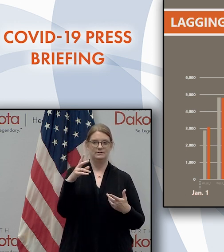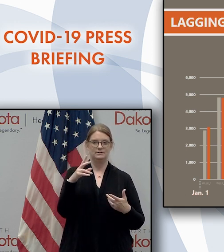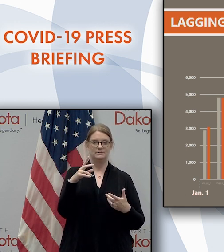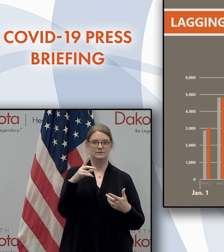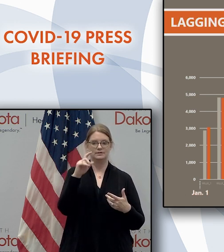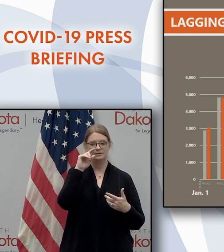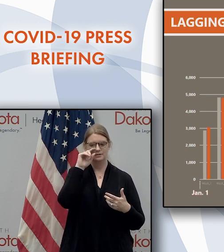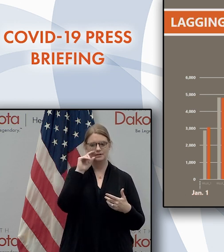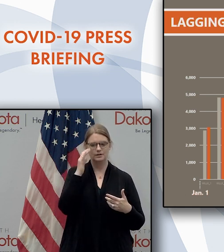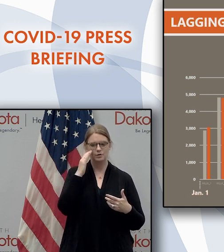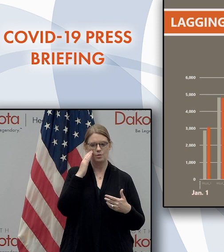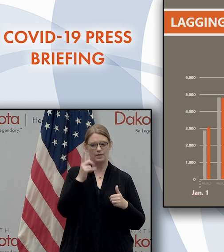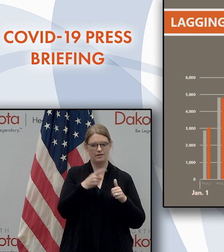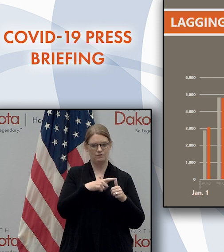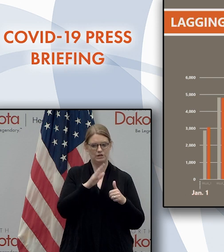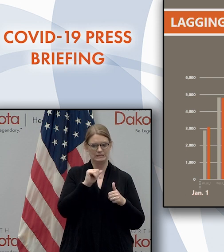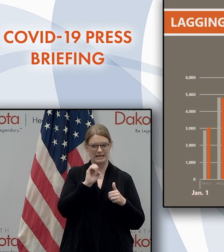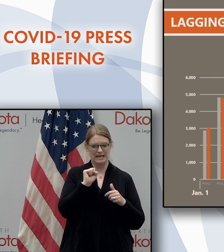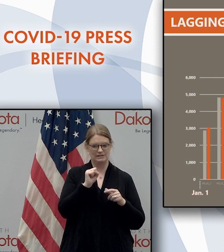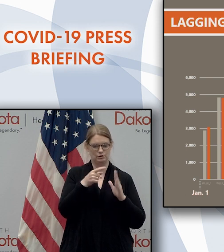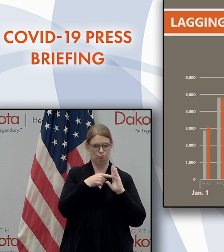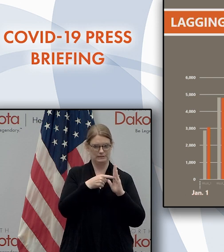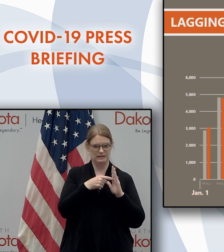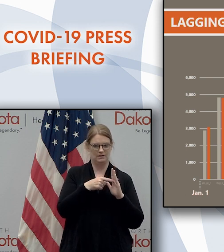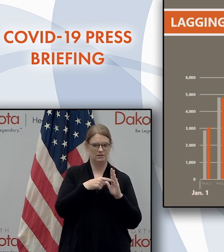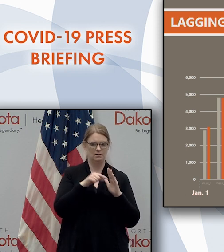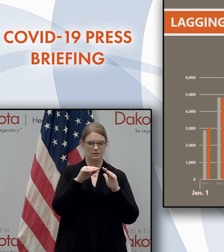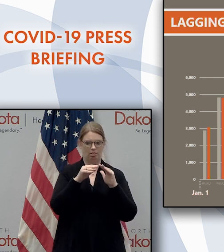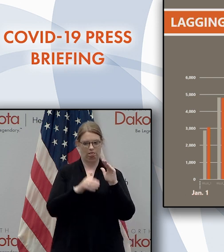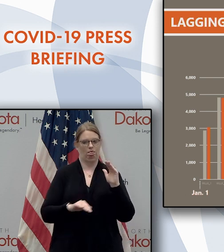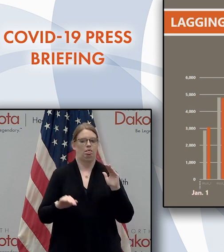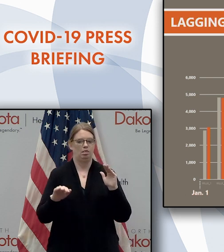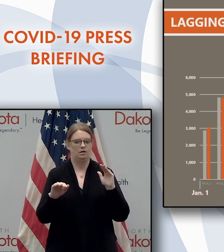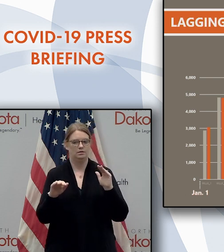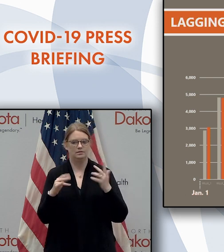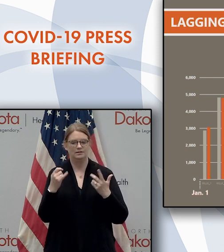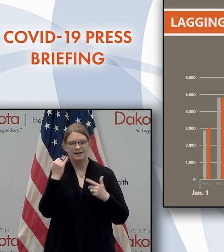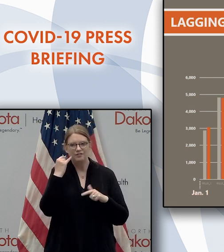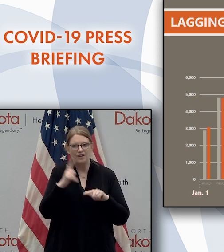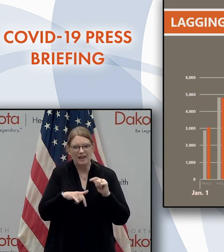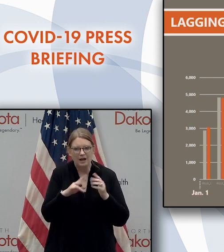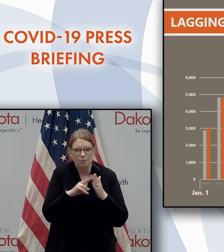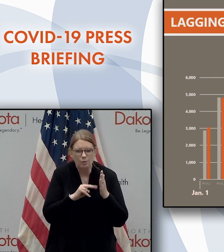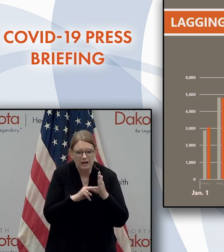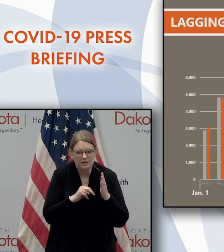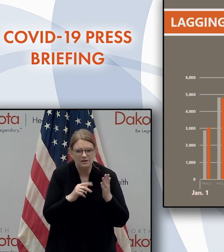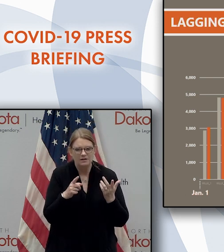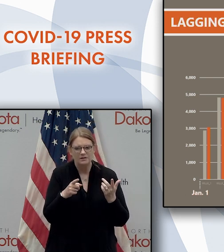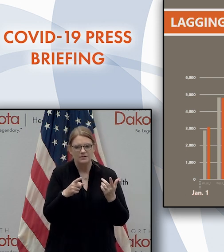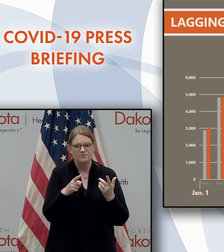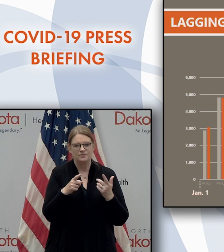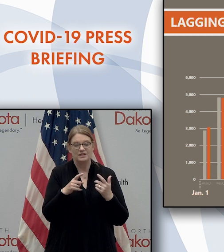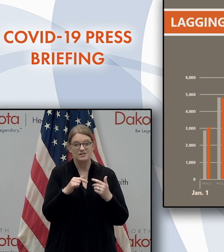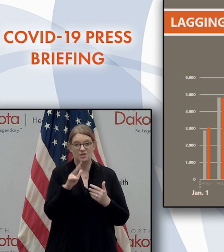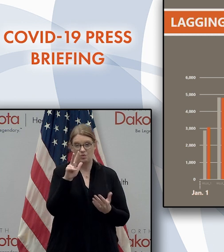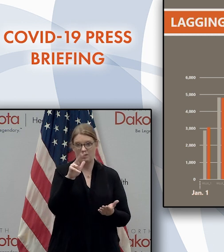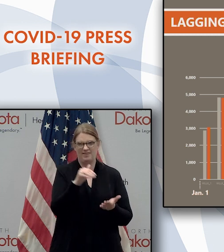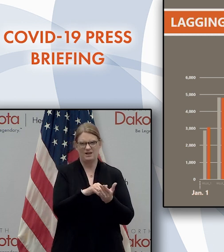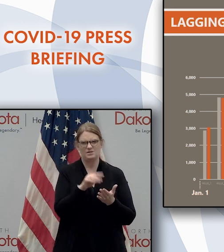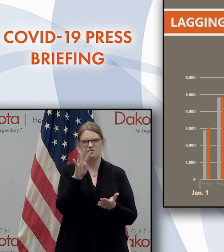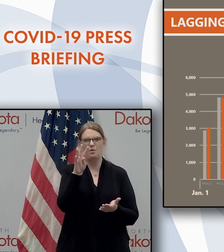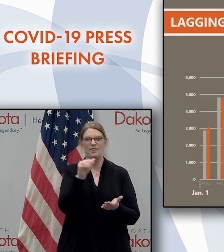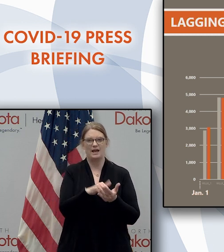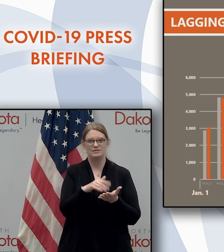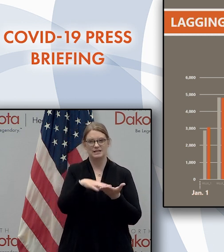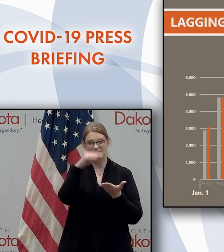little marker there where the first case is. So just to help people if you can't read the things in there, and some of those are 3,000 or